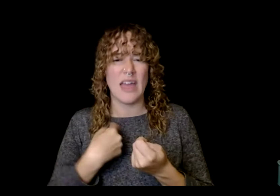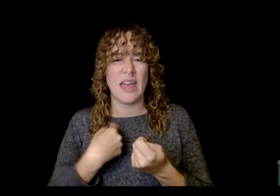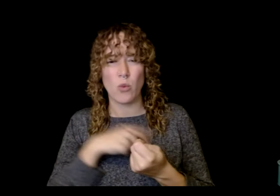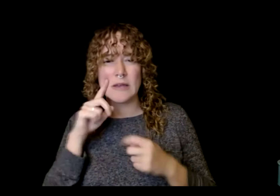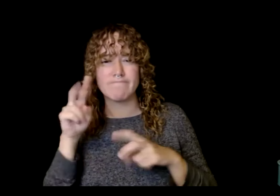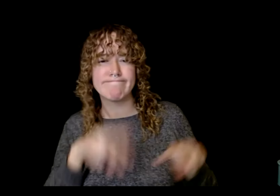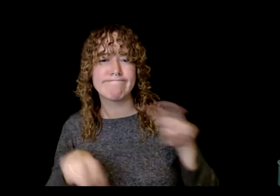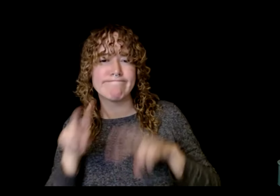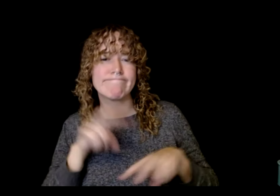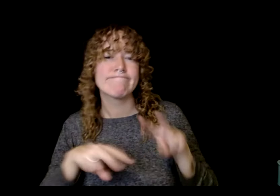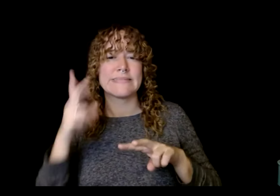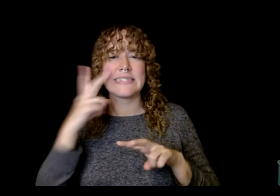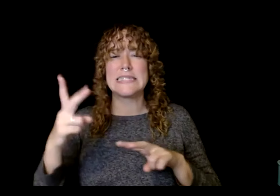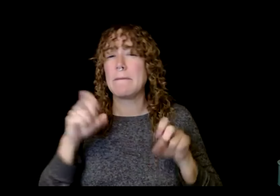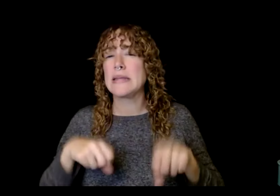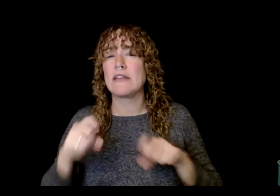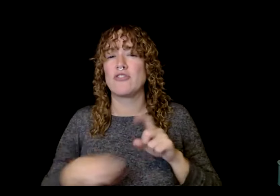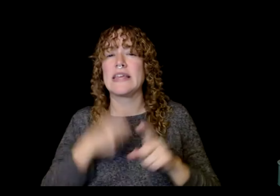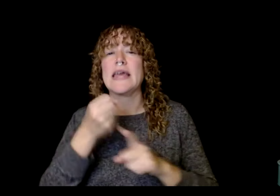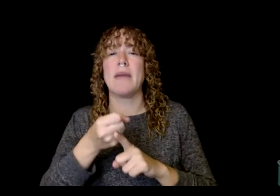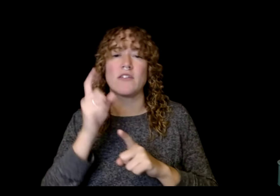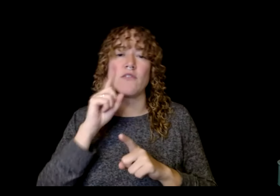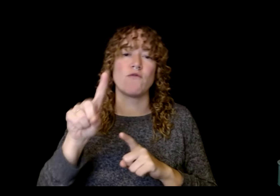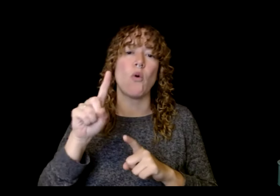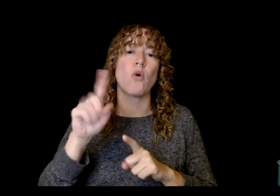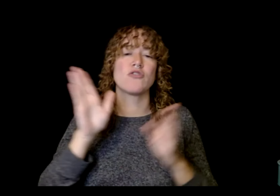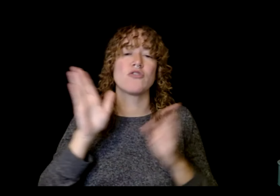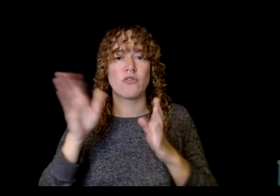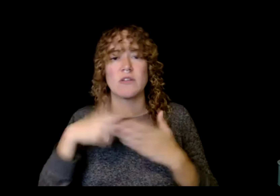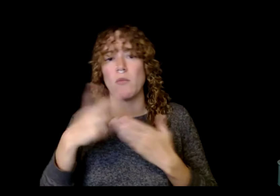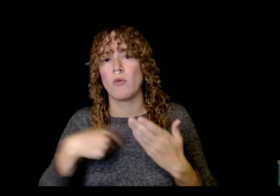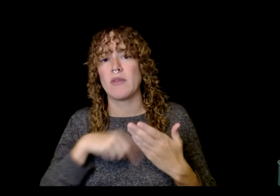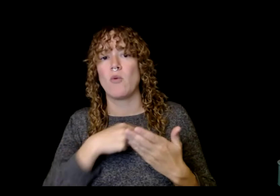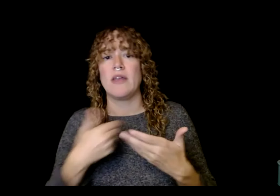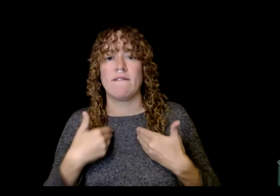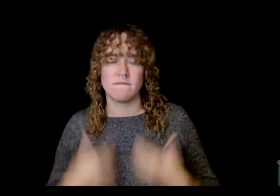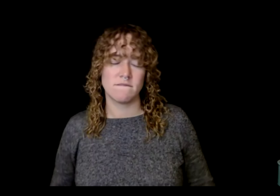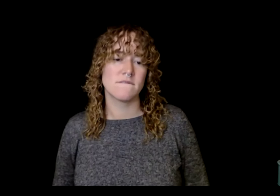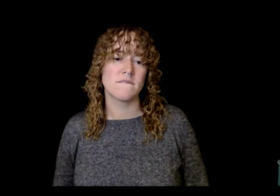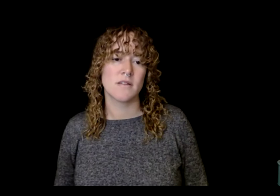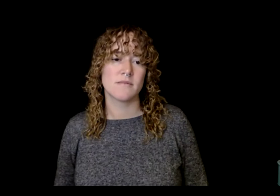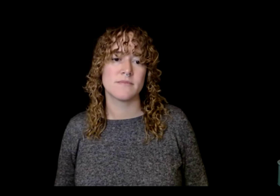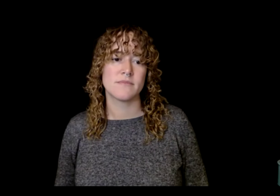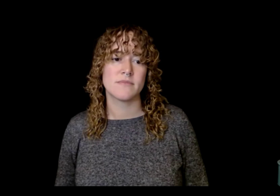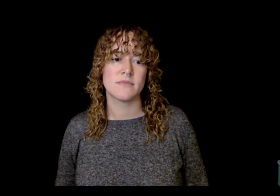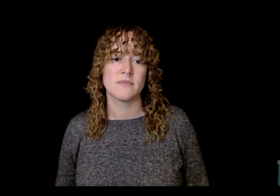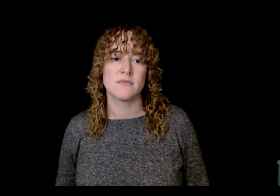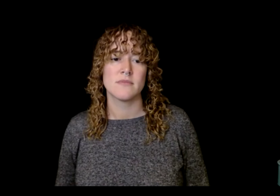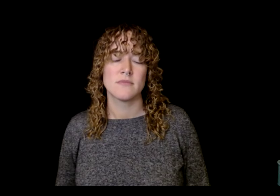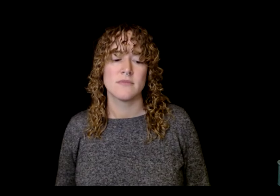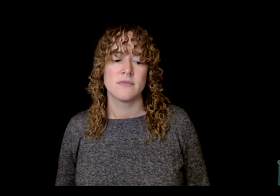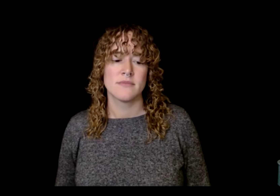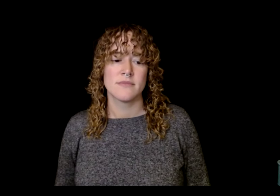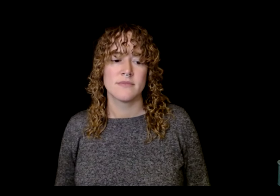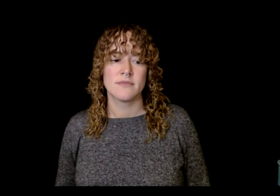potential impacts to programs and services that ODHS administers. If an executive order